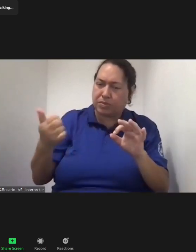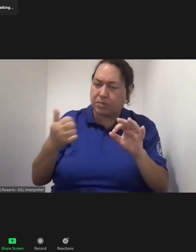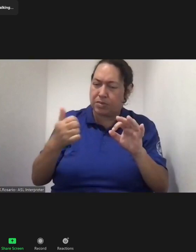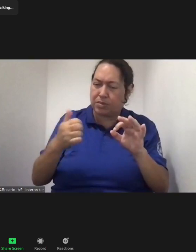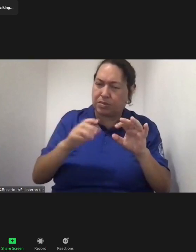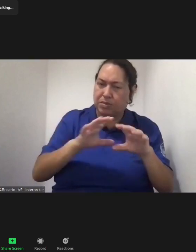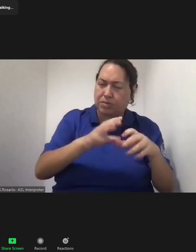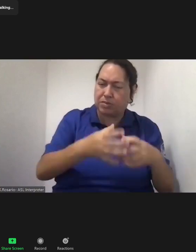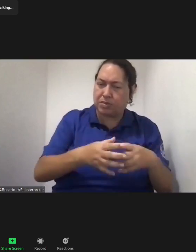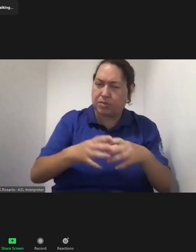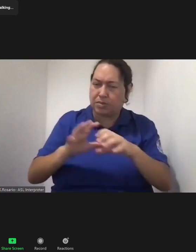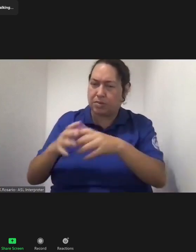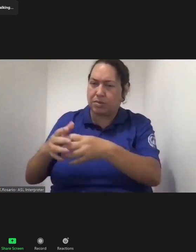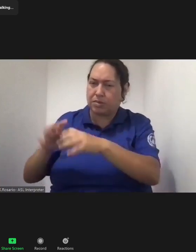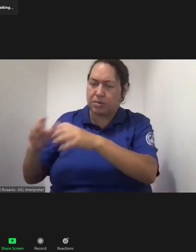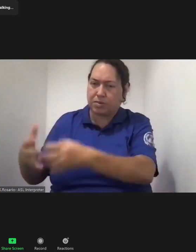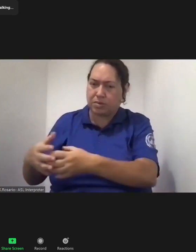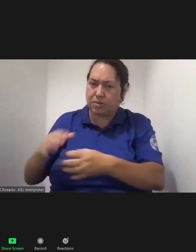on today?